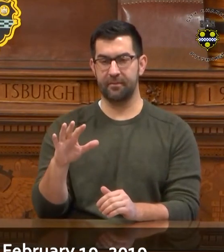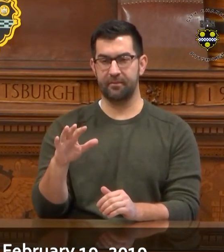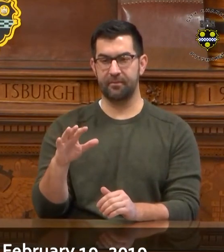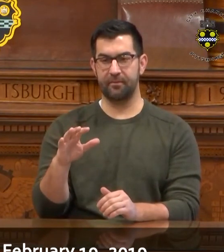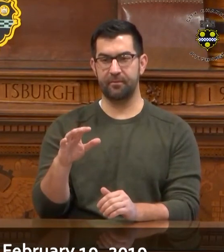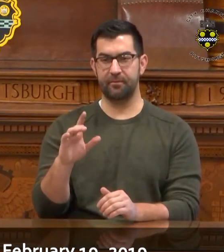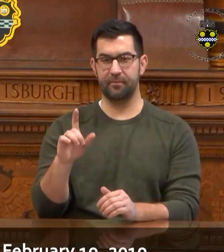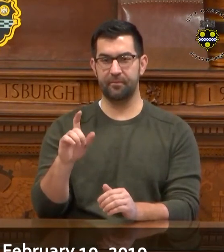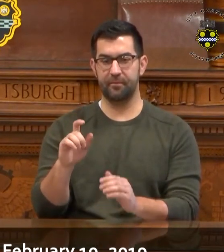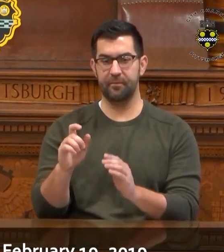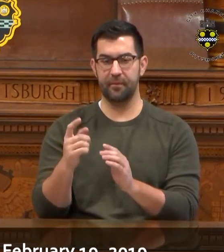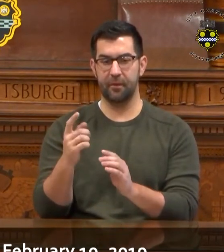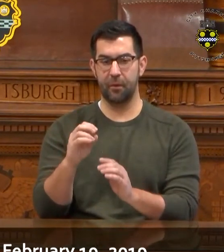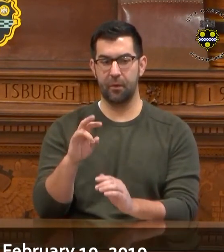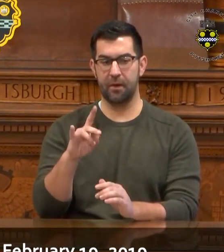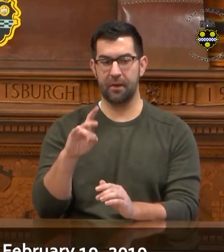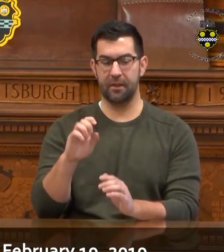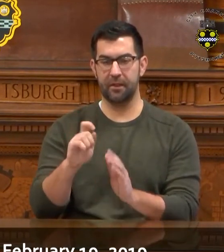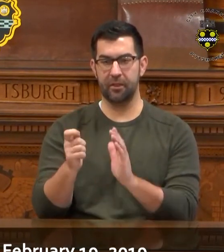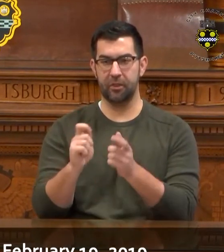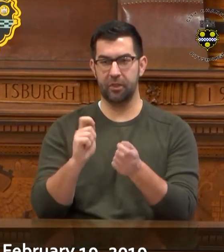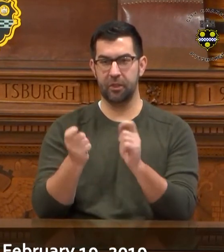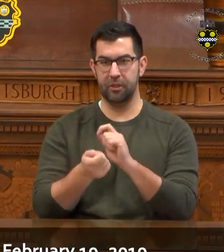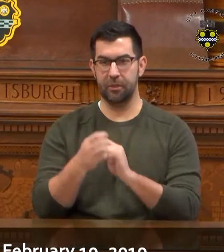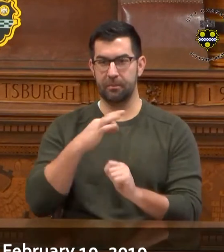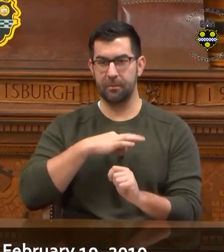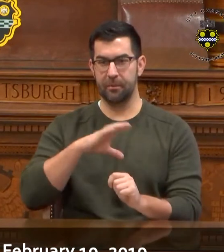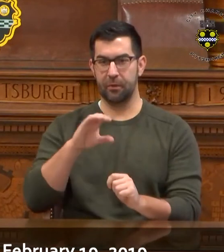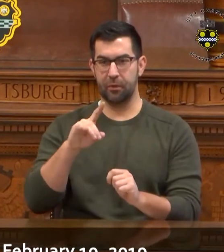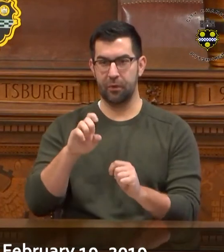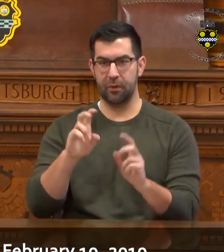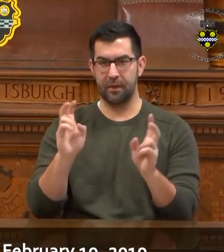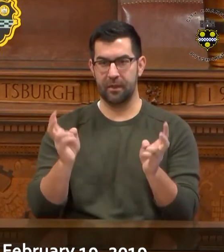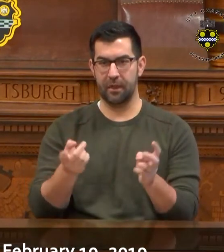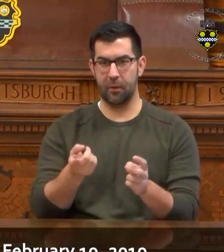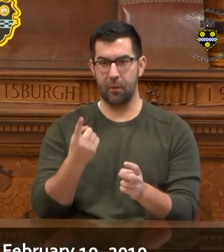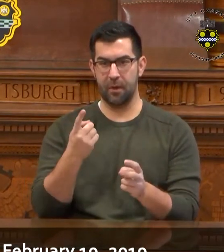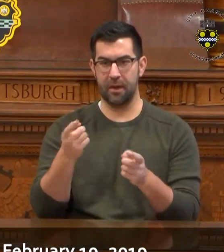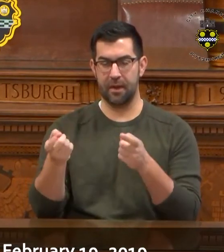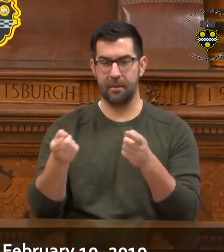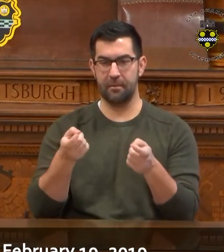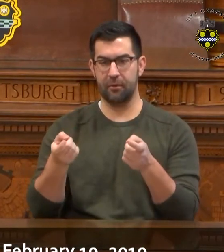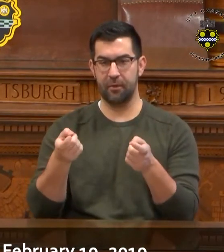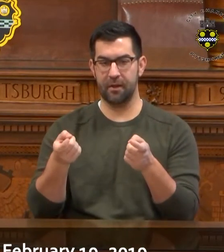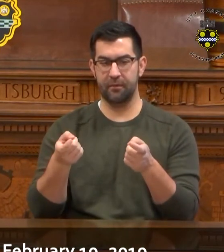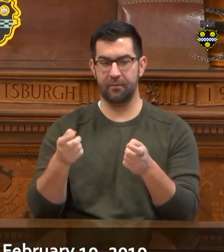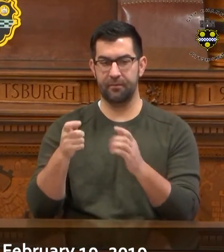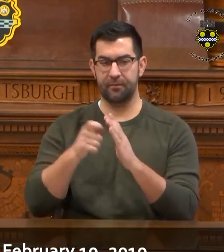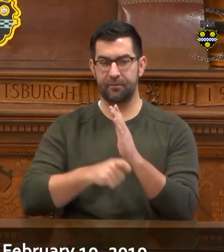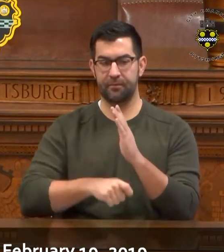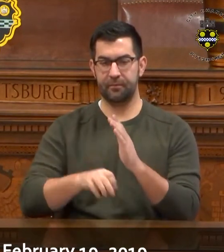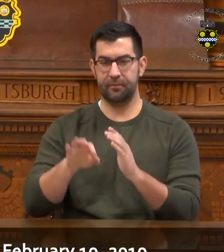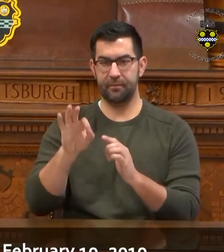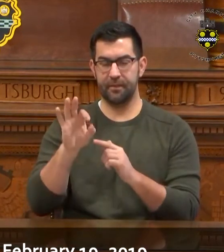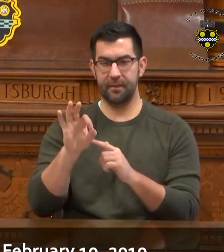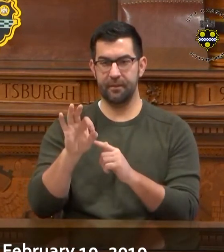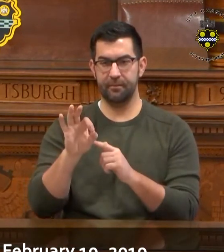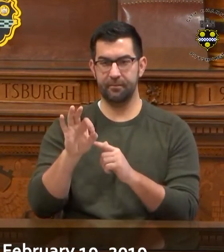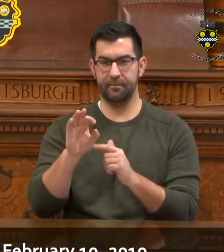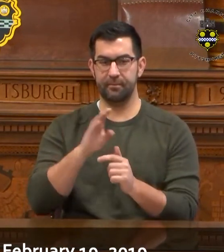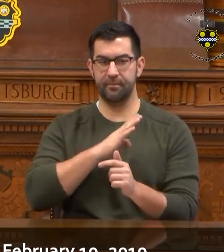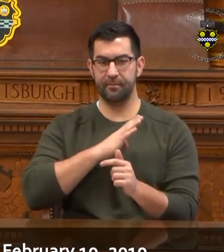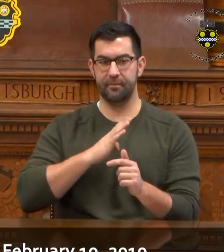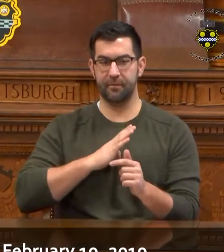1395, Ordinance Amending and Supplementing the Pittsburgh Code, Title I, Administrative, Article IX,